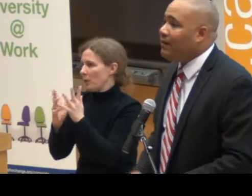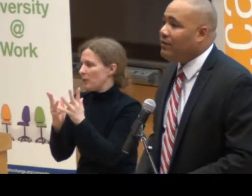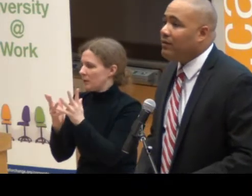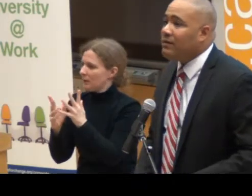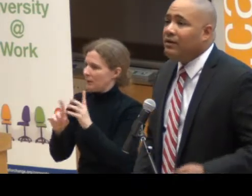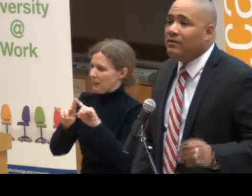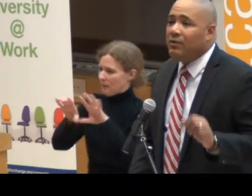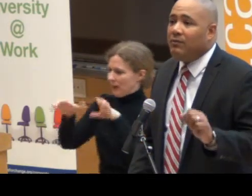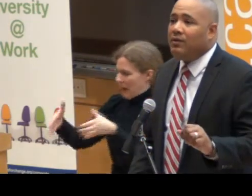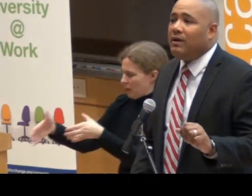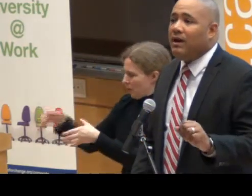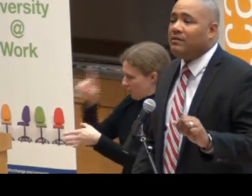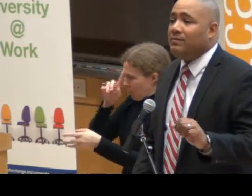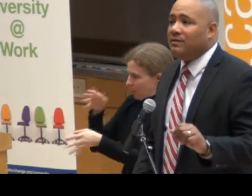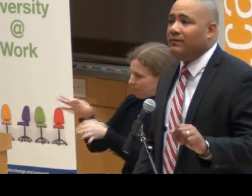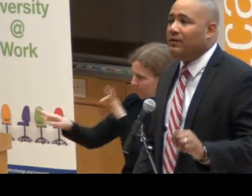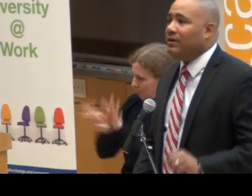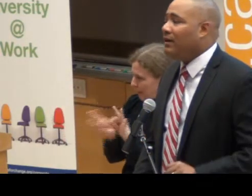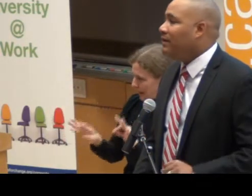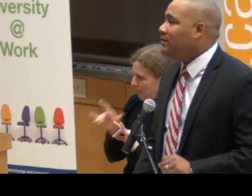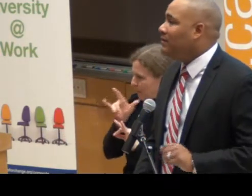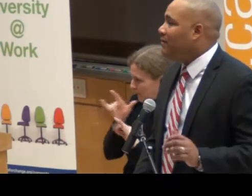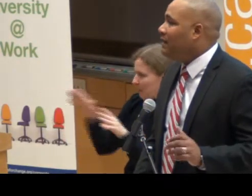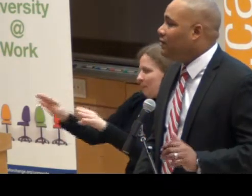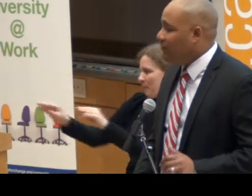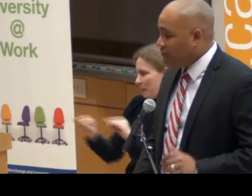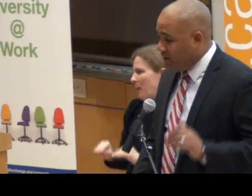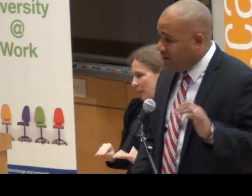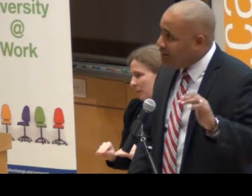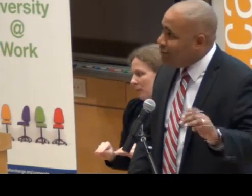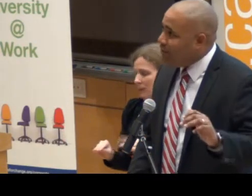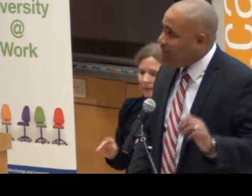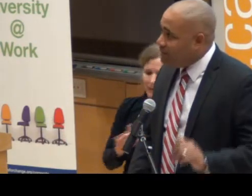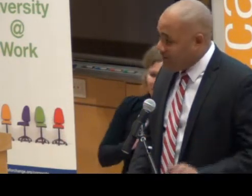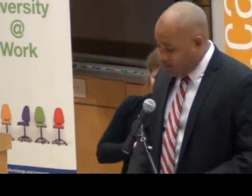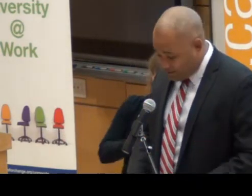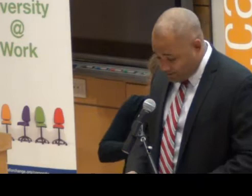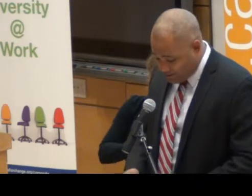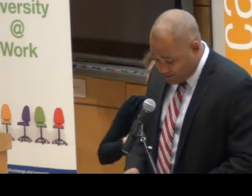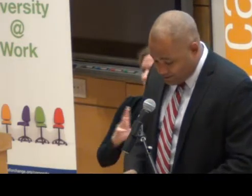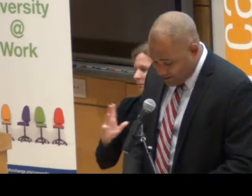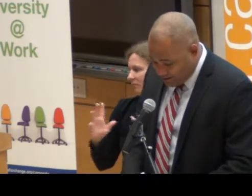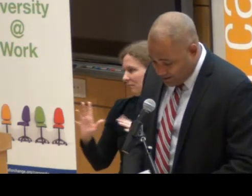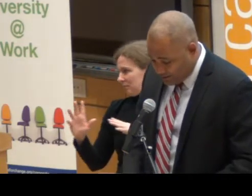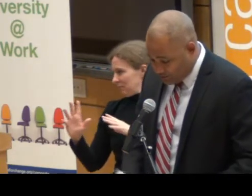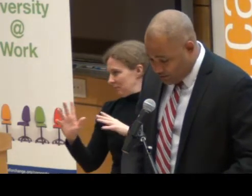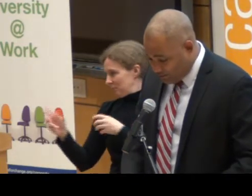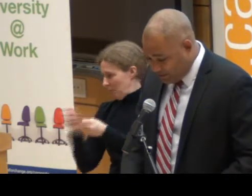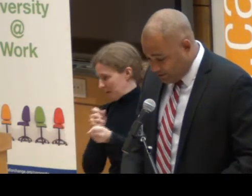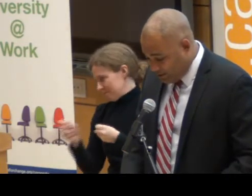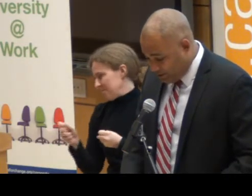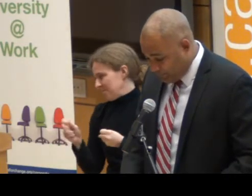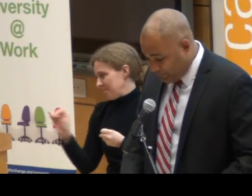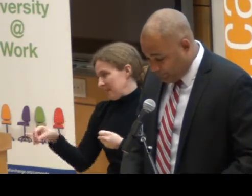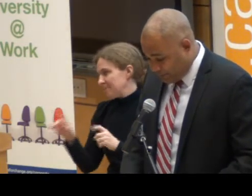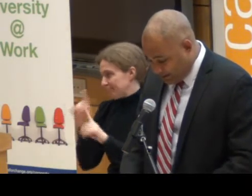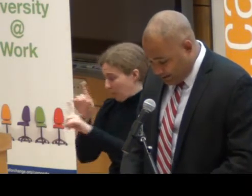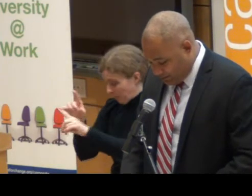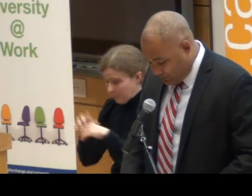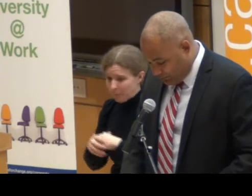types of categories to be more specific when it comes to the matching between newcomers and the jobs that are